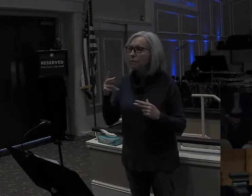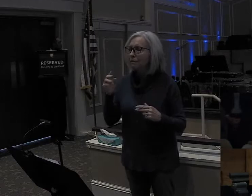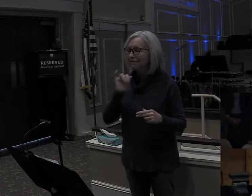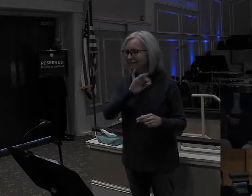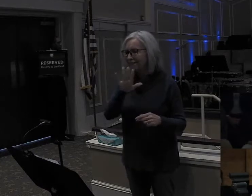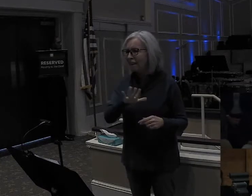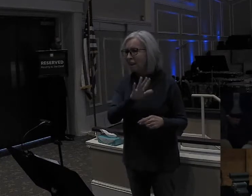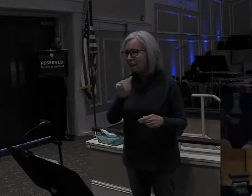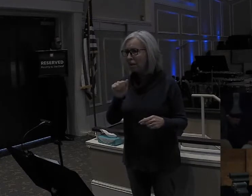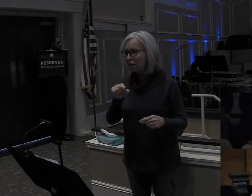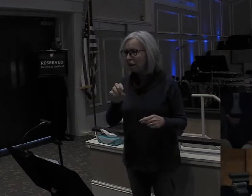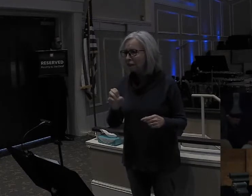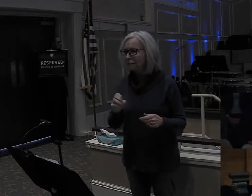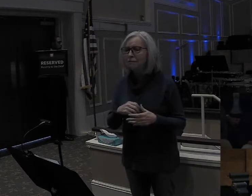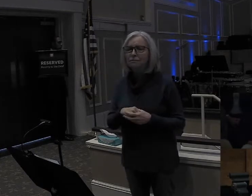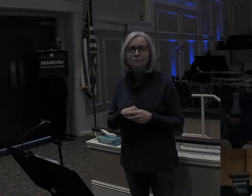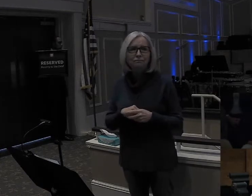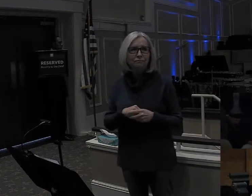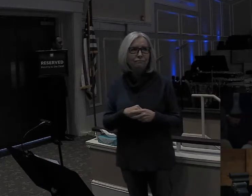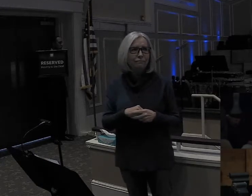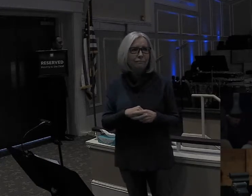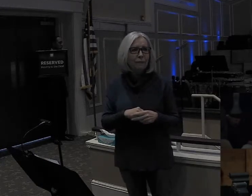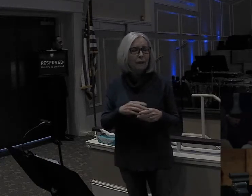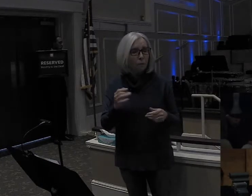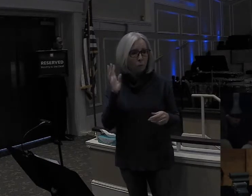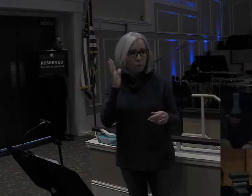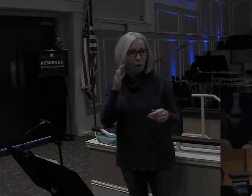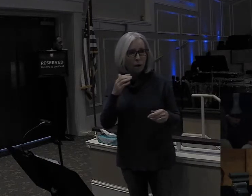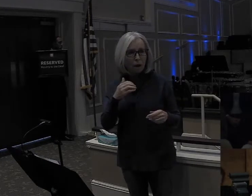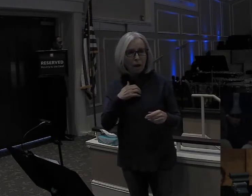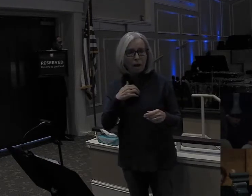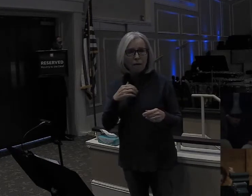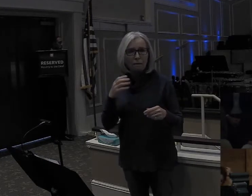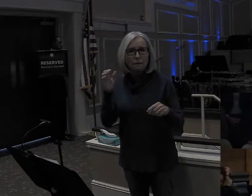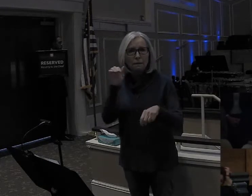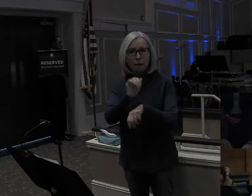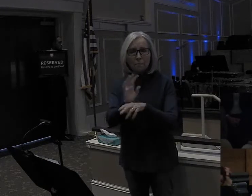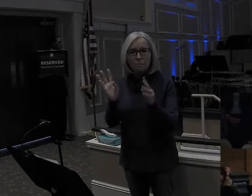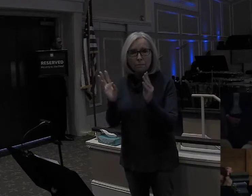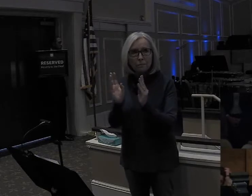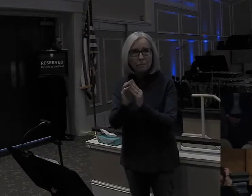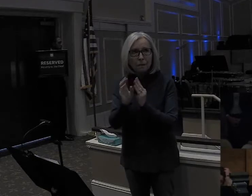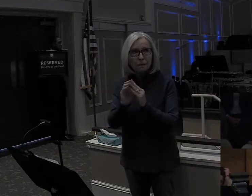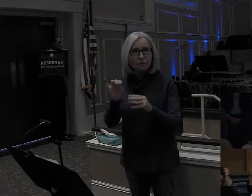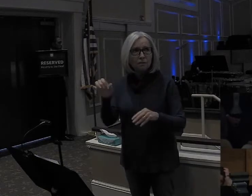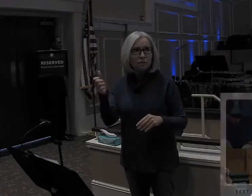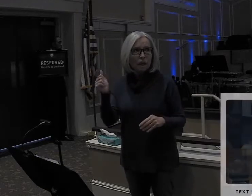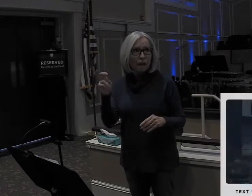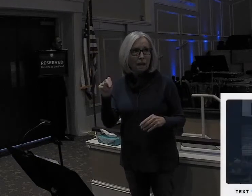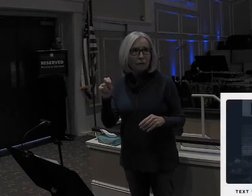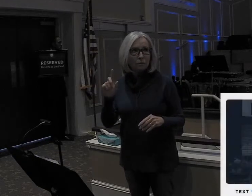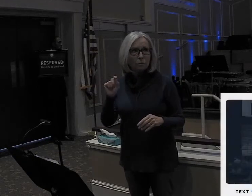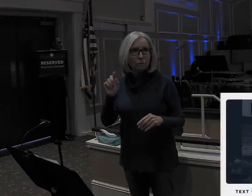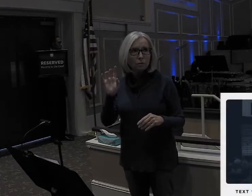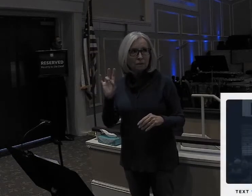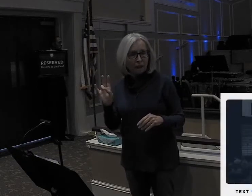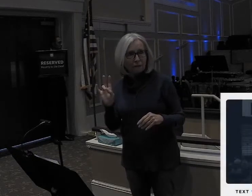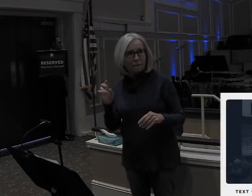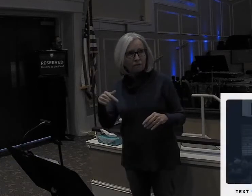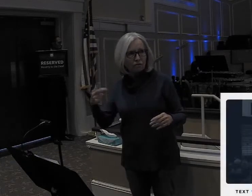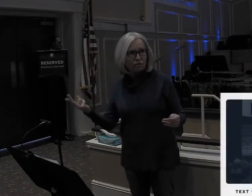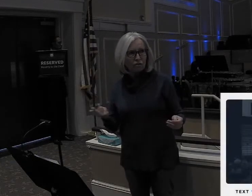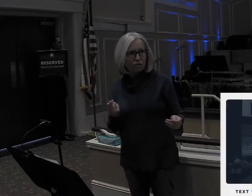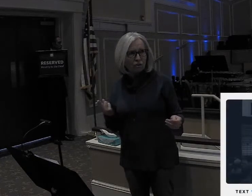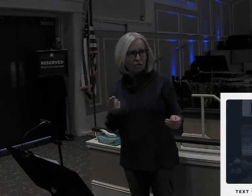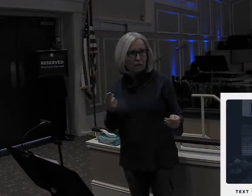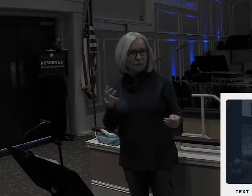you're in this age range, we would love to have you to our first Block night of the year on January 27th. It's this upcoming Thursday at 7 p.m. in the K